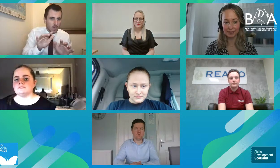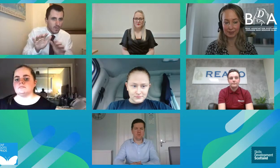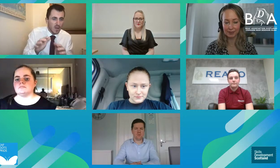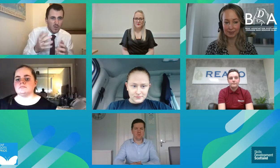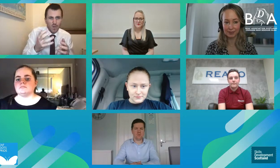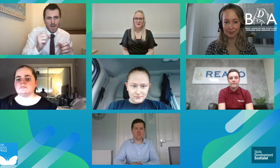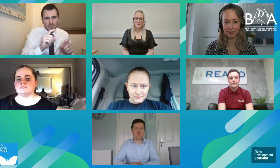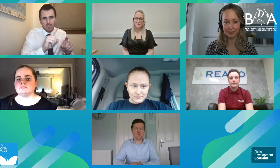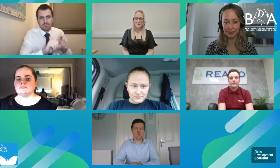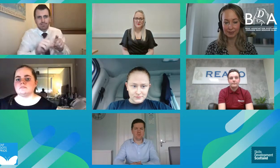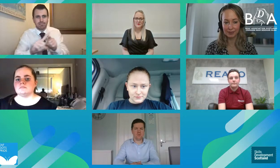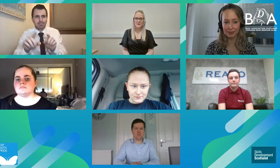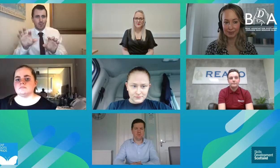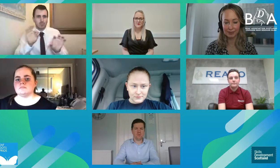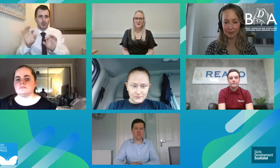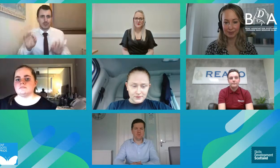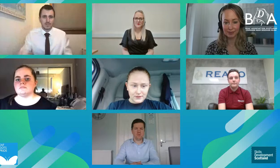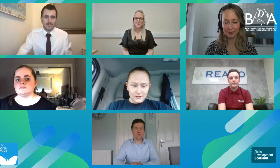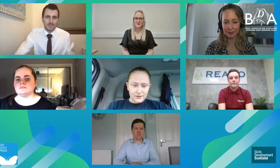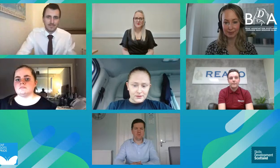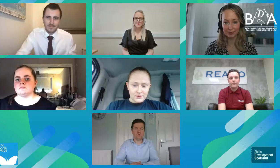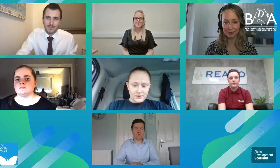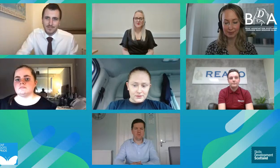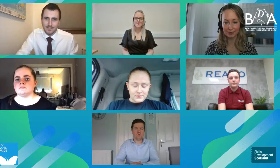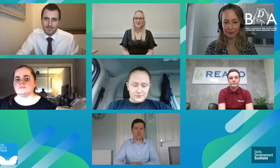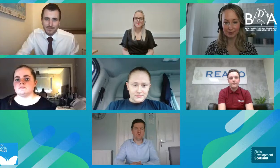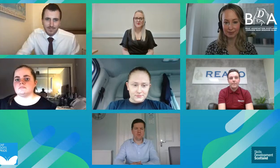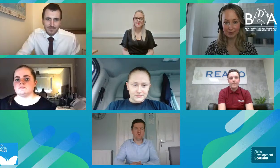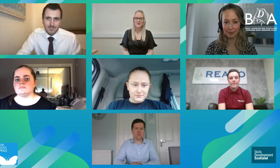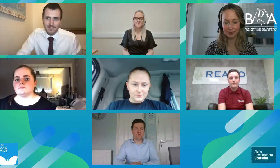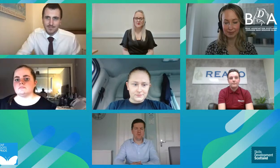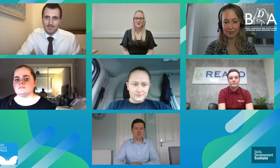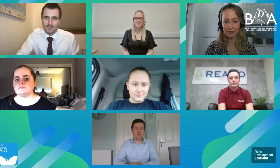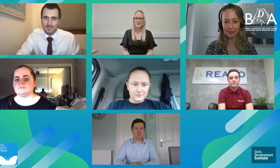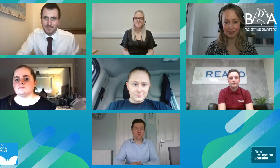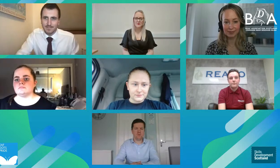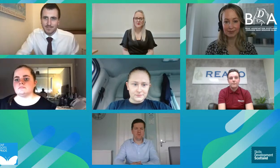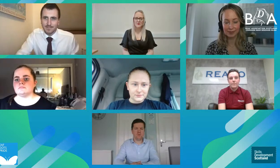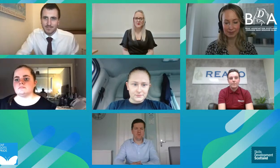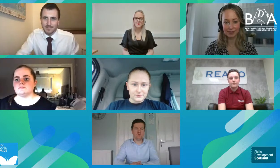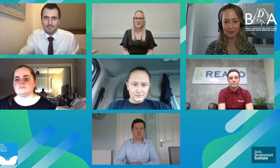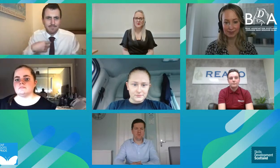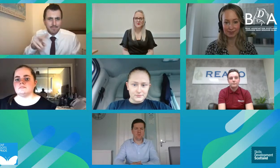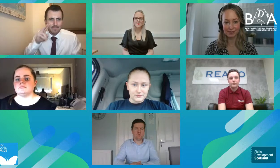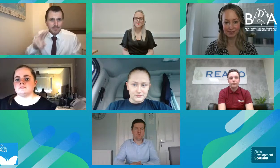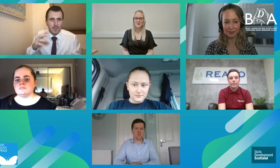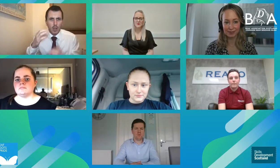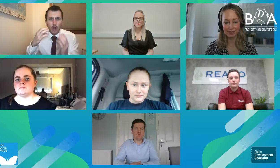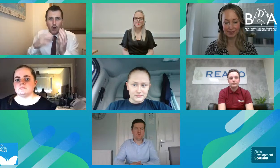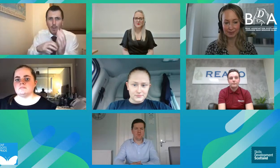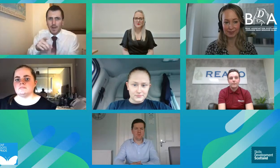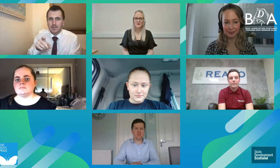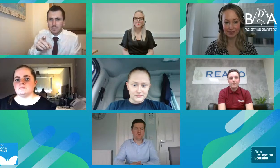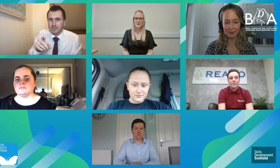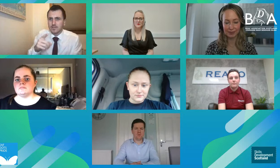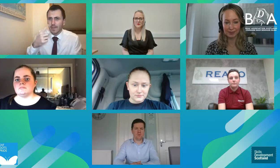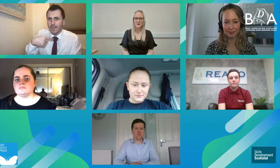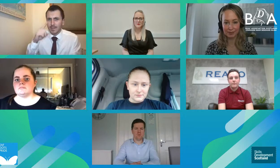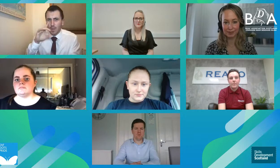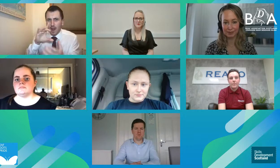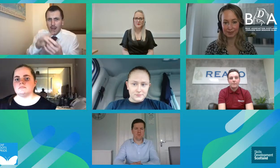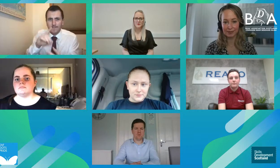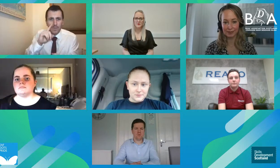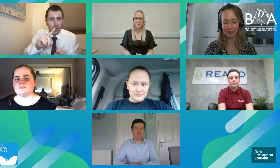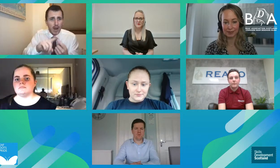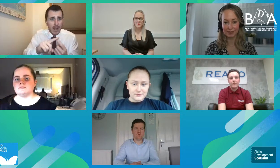and also in conjunction with maybe approaching SDS. So there's a variety of different routes that can be explored by those individuals keen on